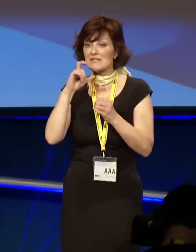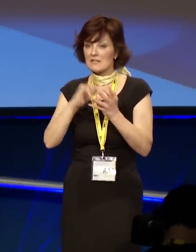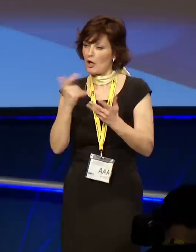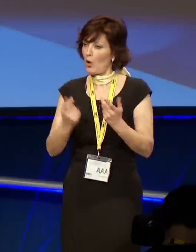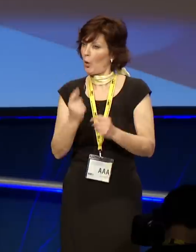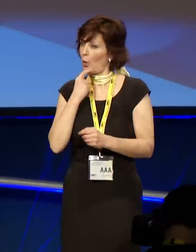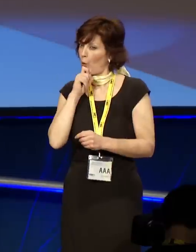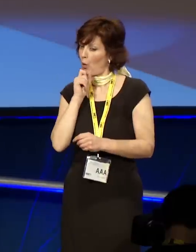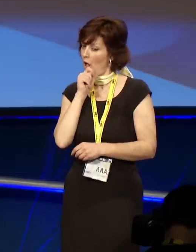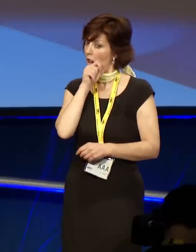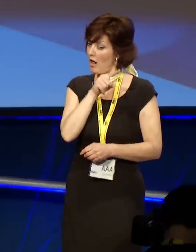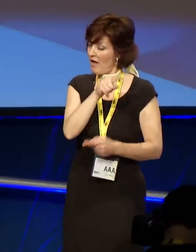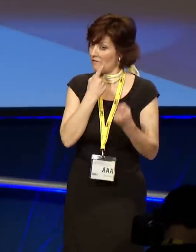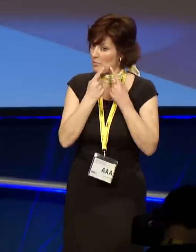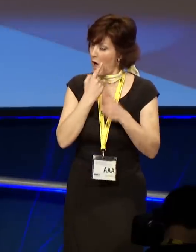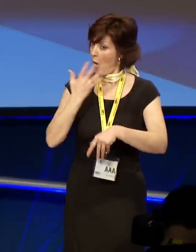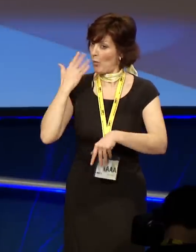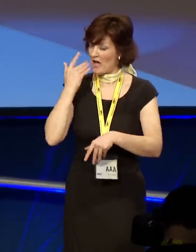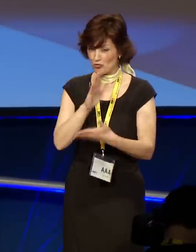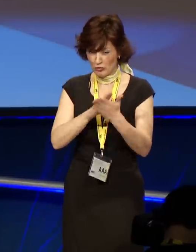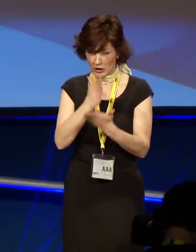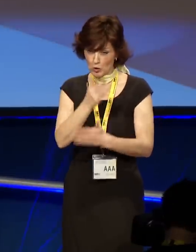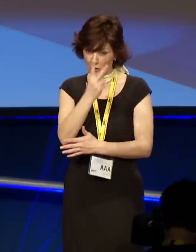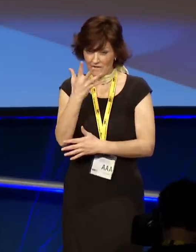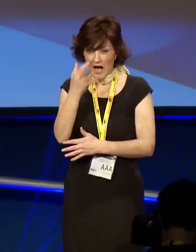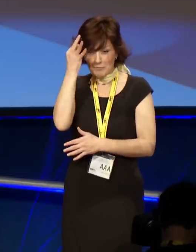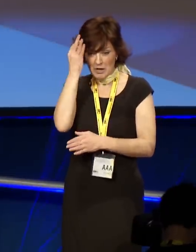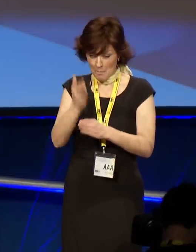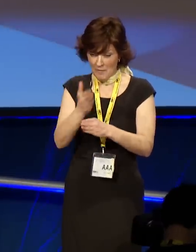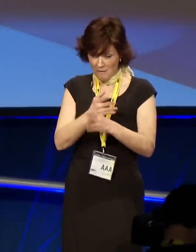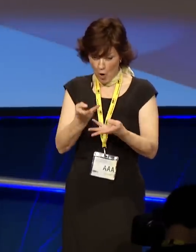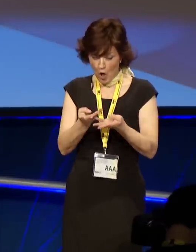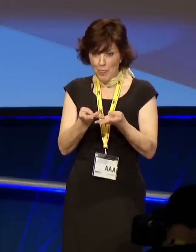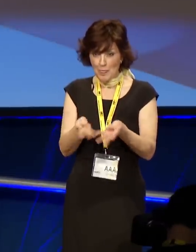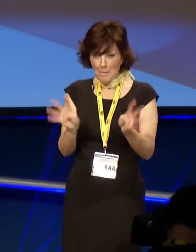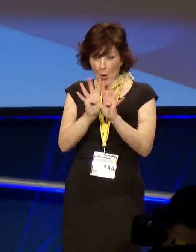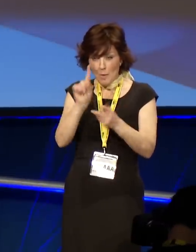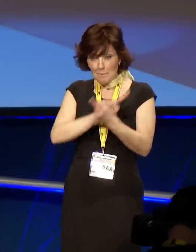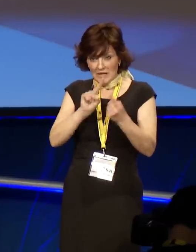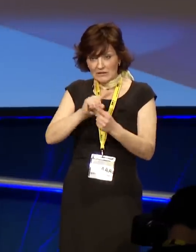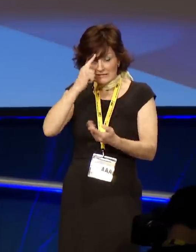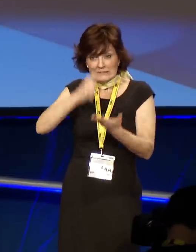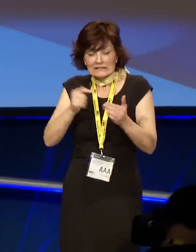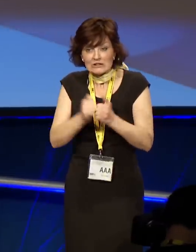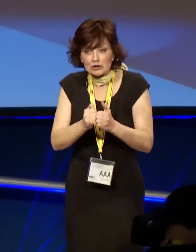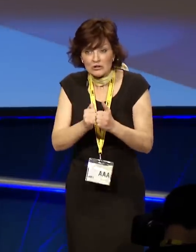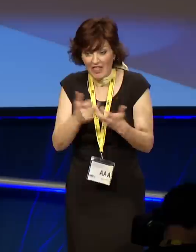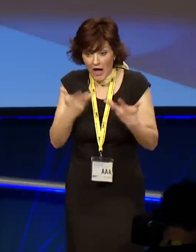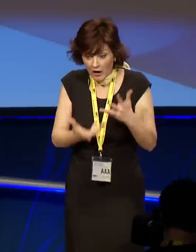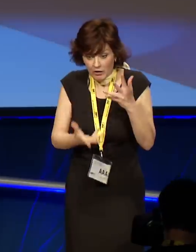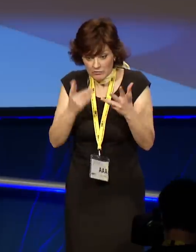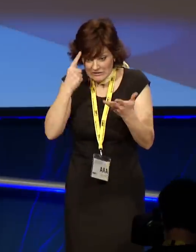and when, basically 25 minutes before the board meeting taking the decision had even come to a